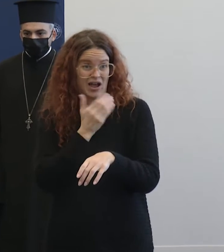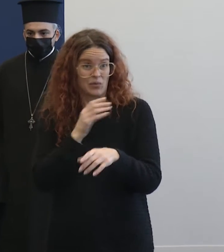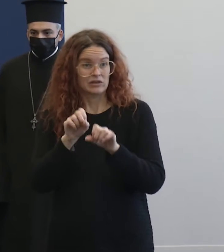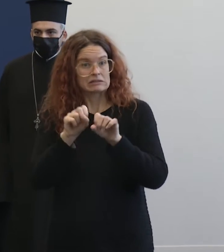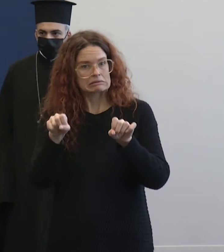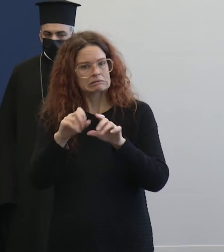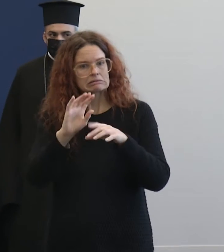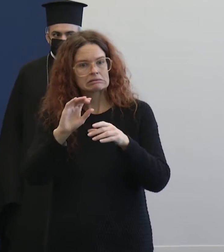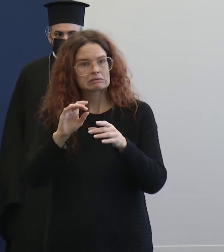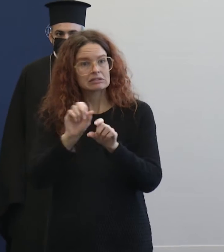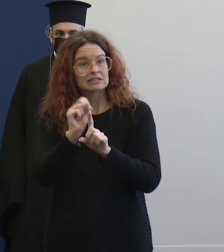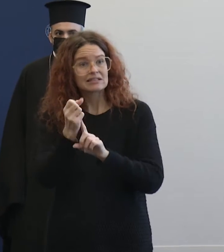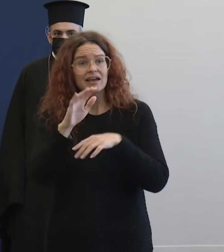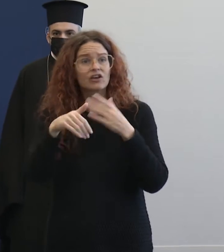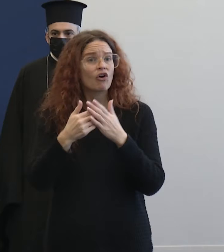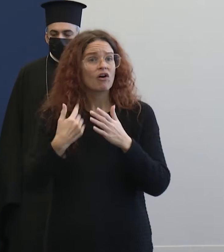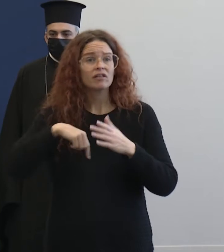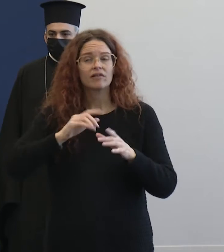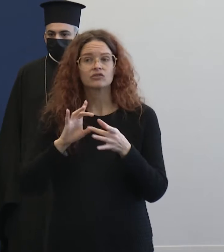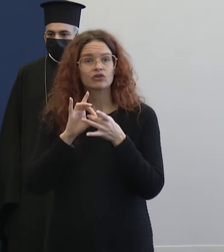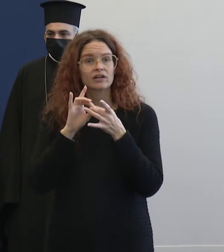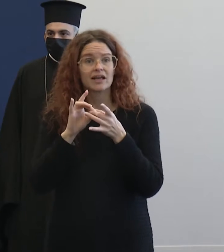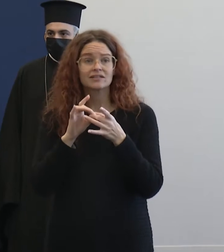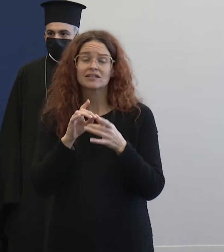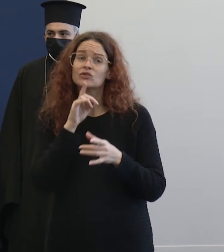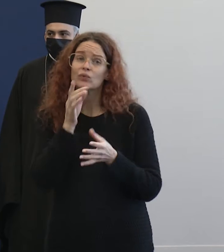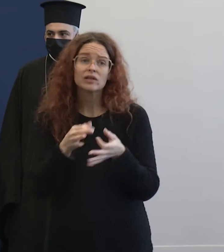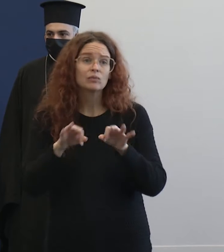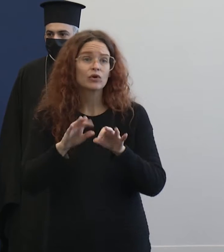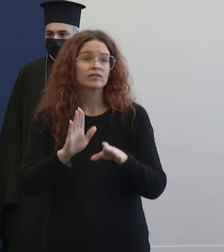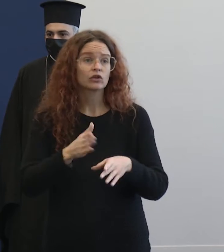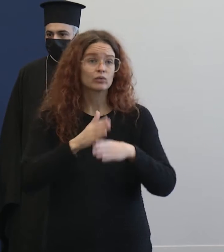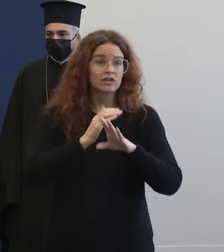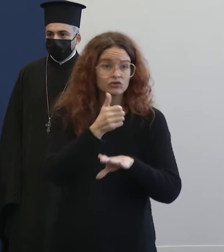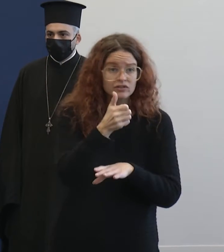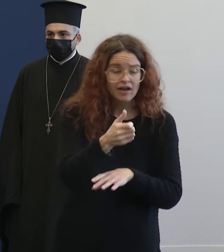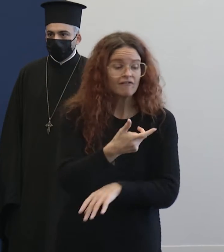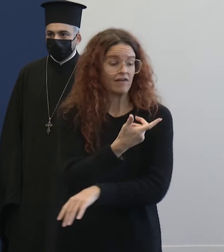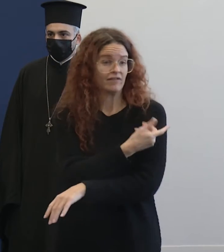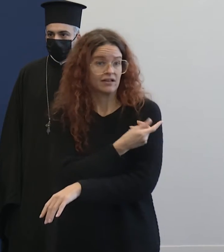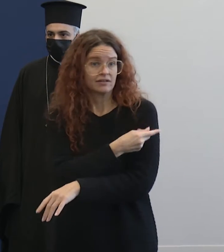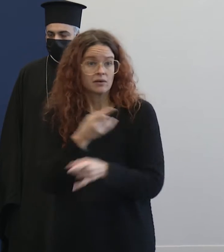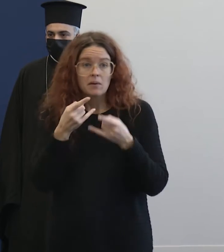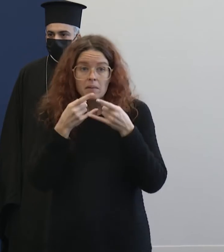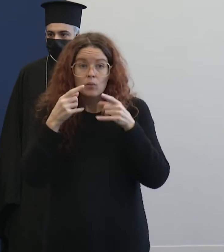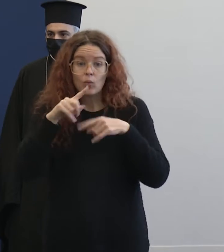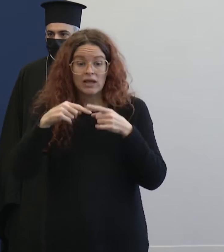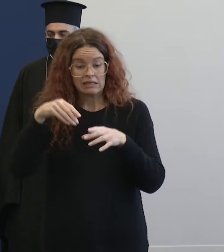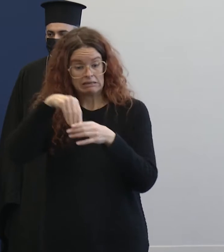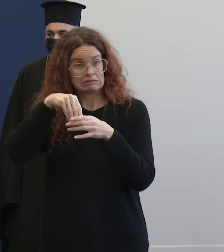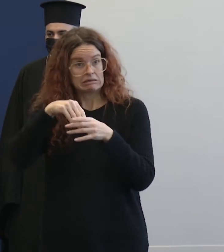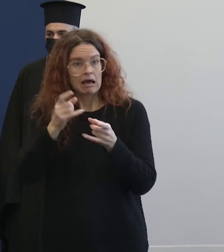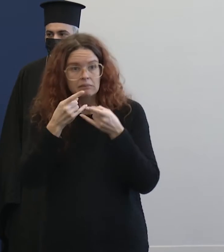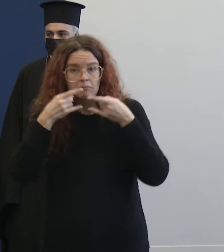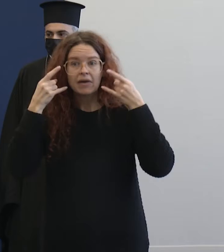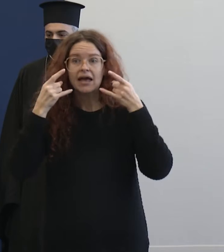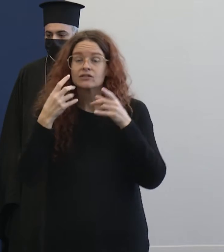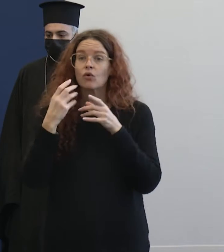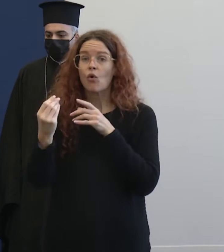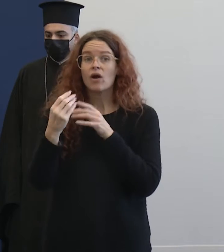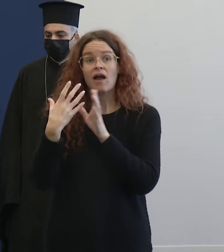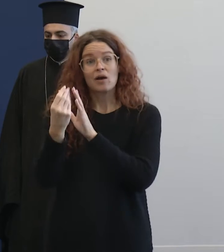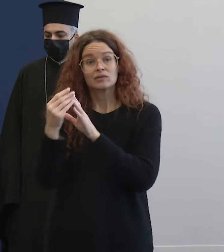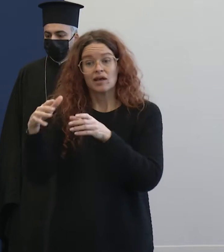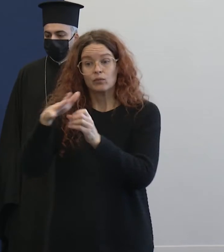stress enough how critical it is to protect yourself, get vaccinated, mask indoors or in crowded outdoor